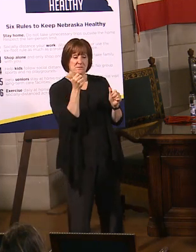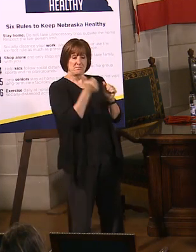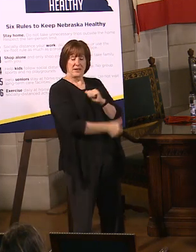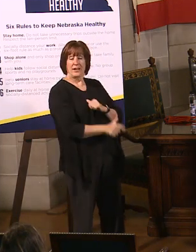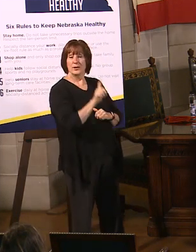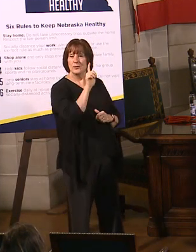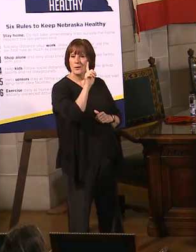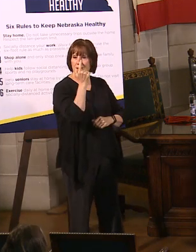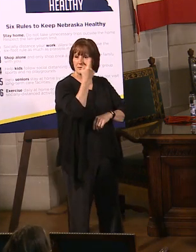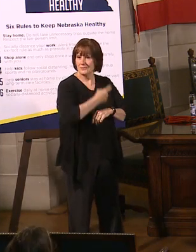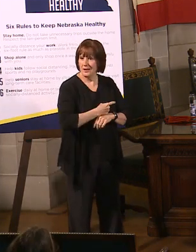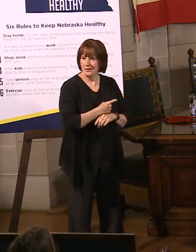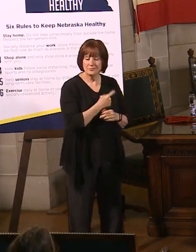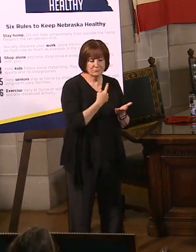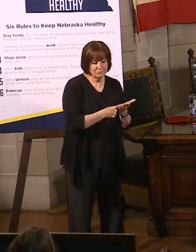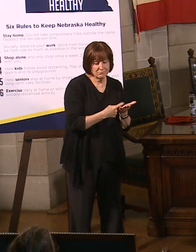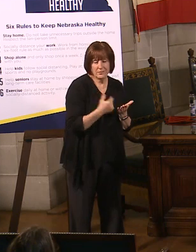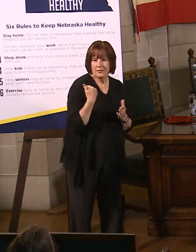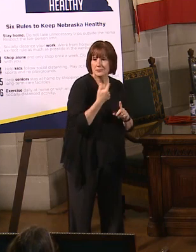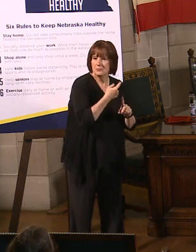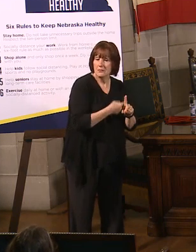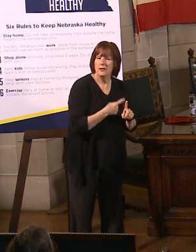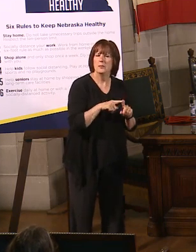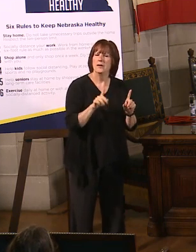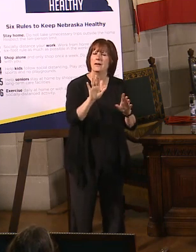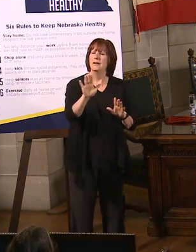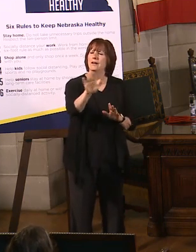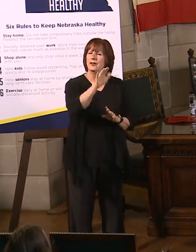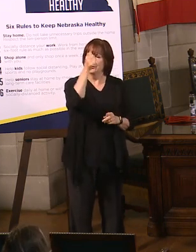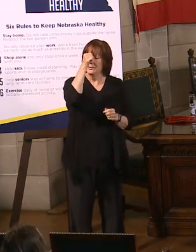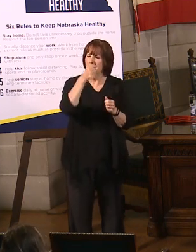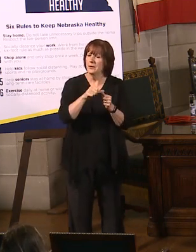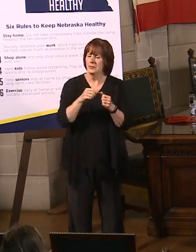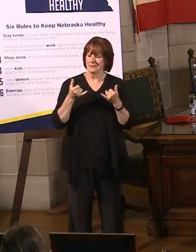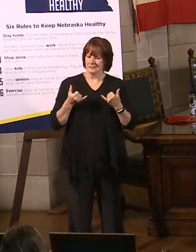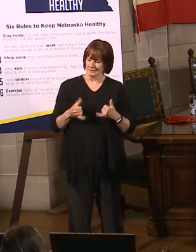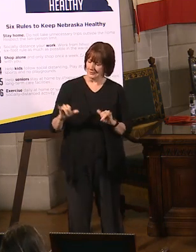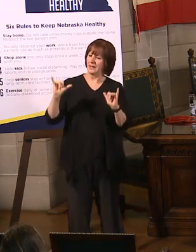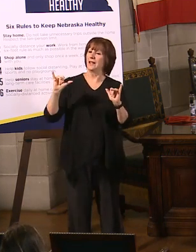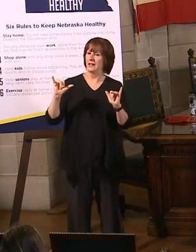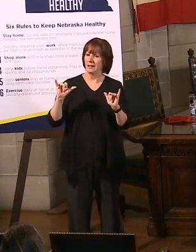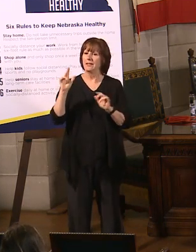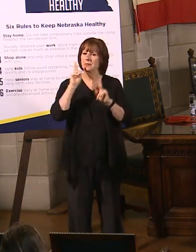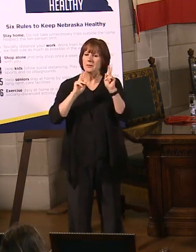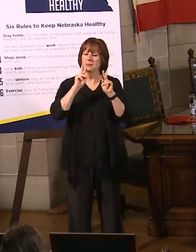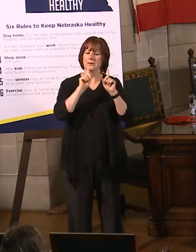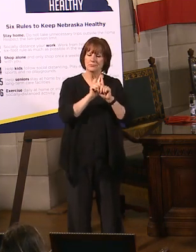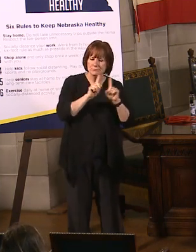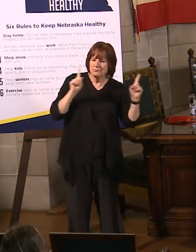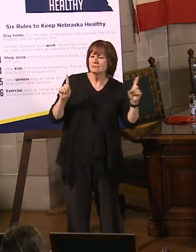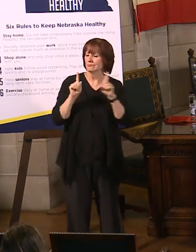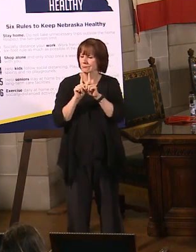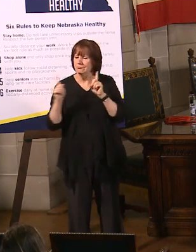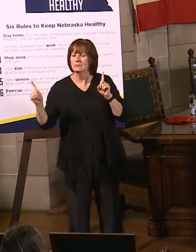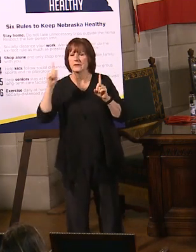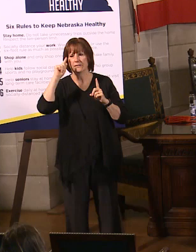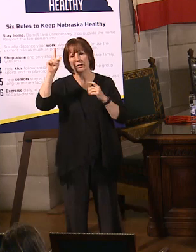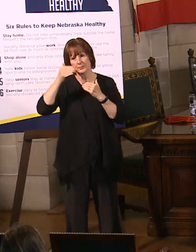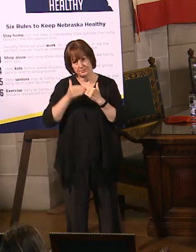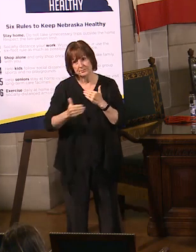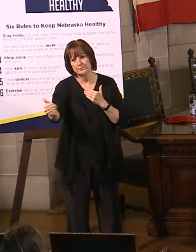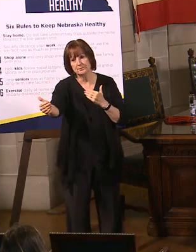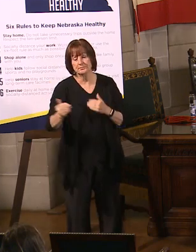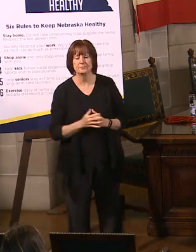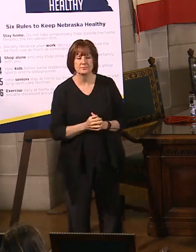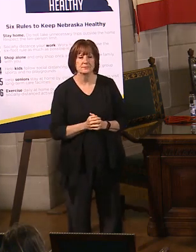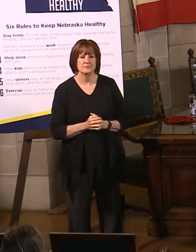that we talked about last month. However, we want people to remember, we are still going to be doing social distancing. We're going to be doing it for the foreseeable future.